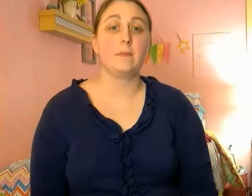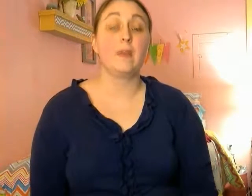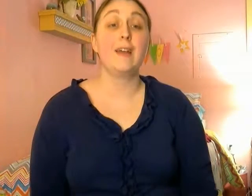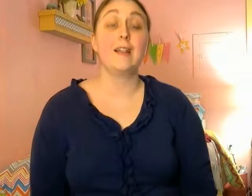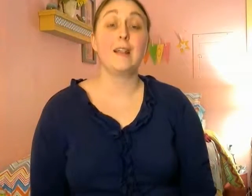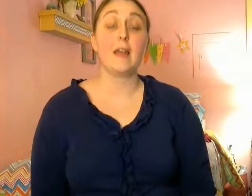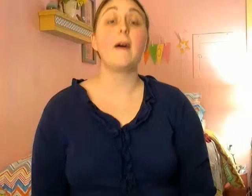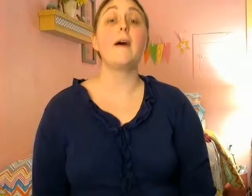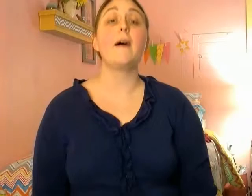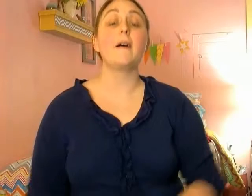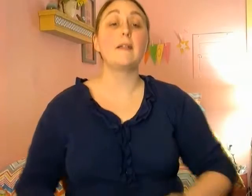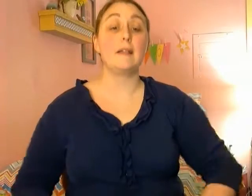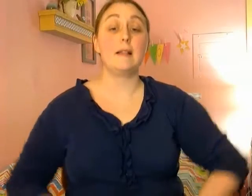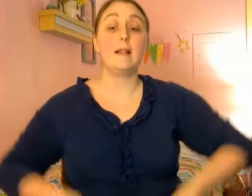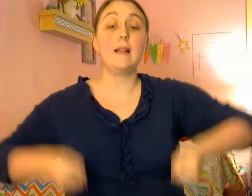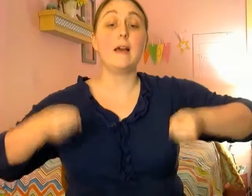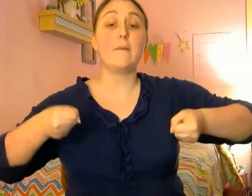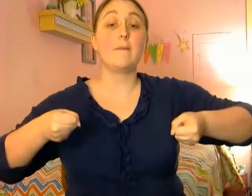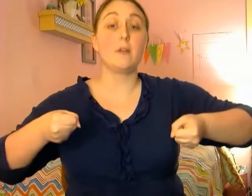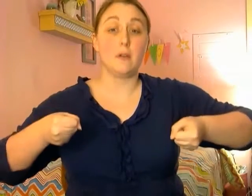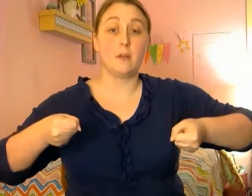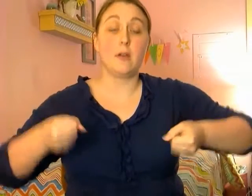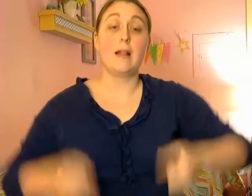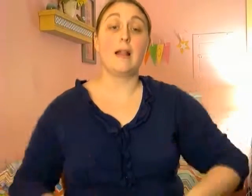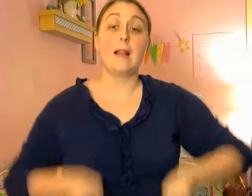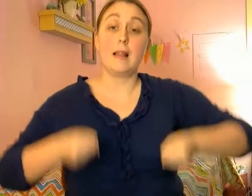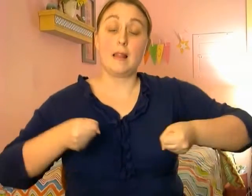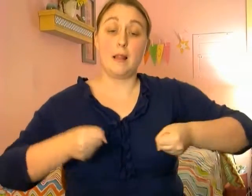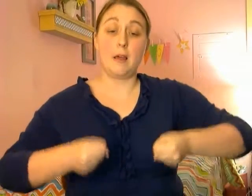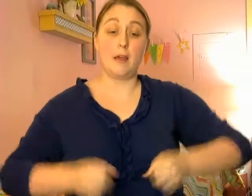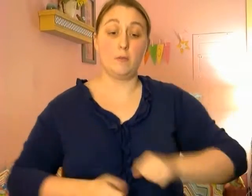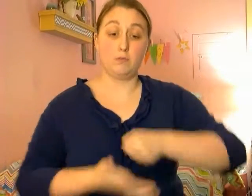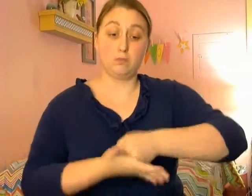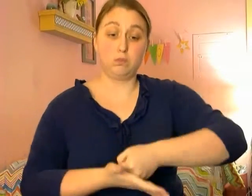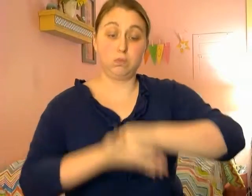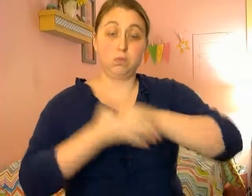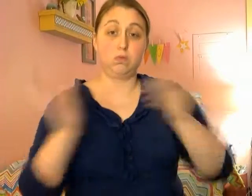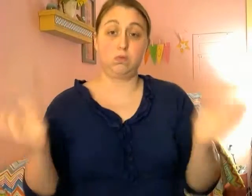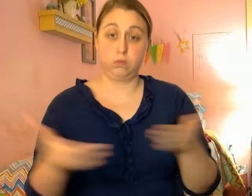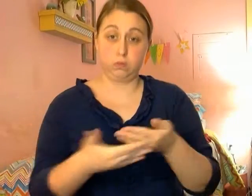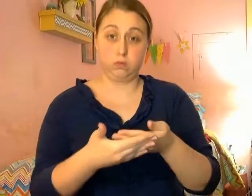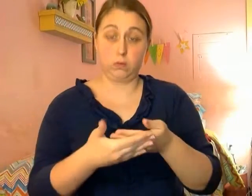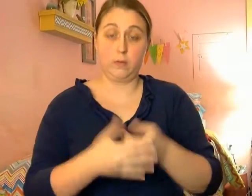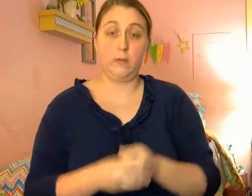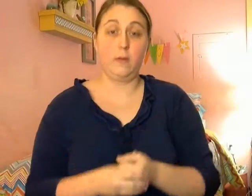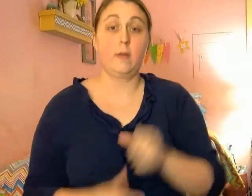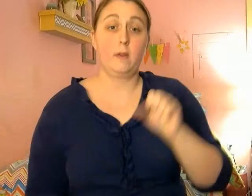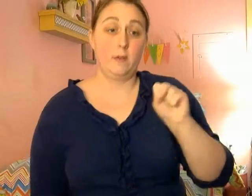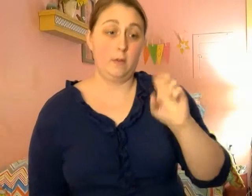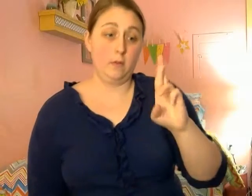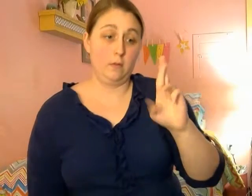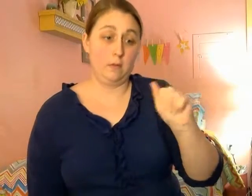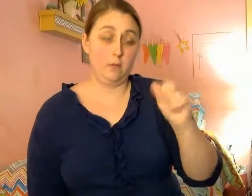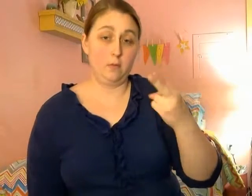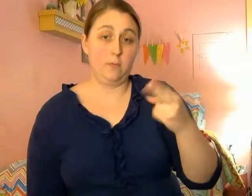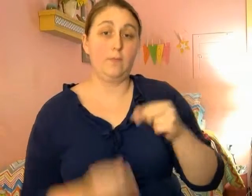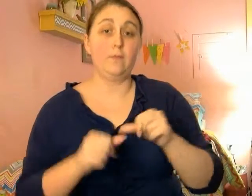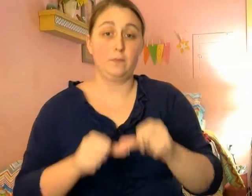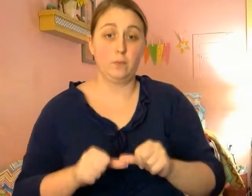Lift. Okay, lift heavy boxes. Sarah continues with all the words on the page,